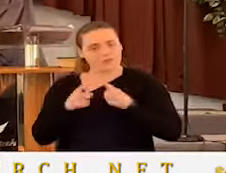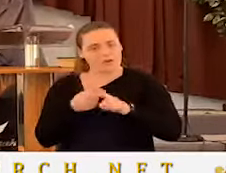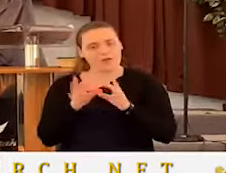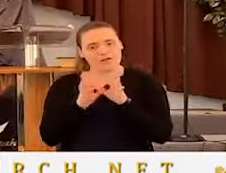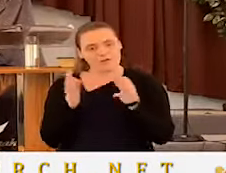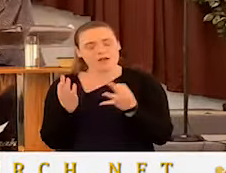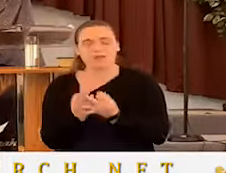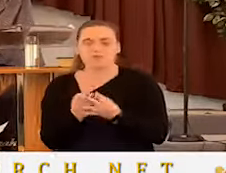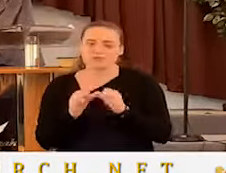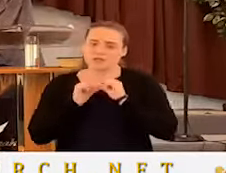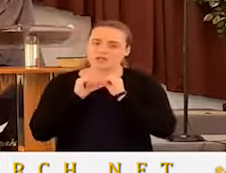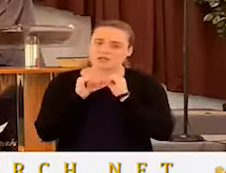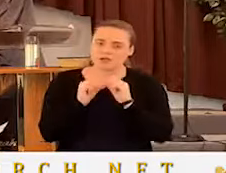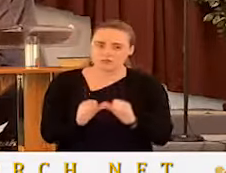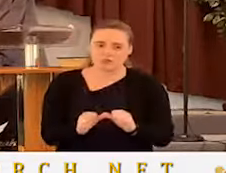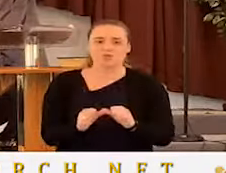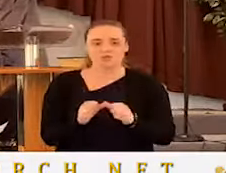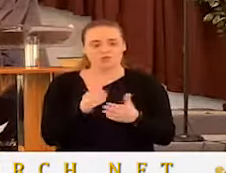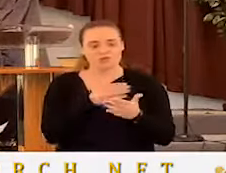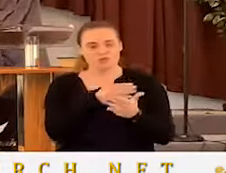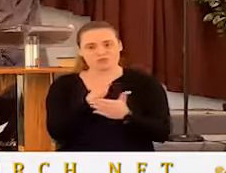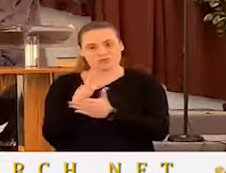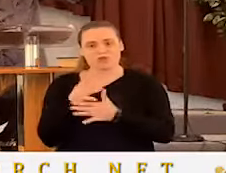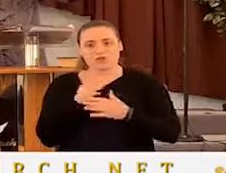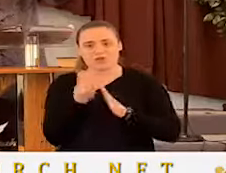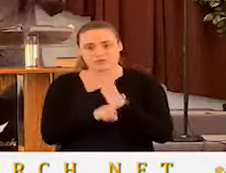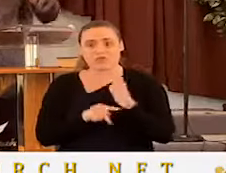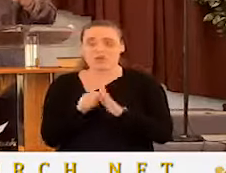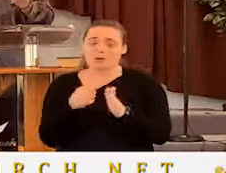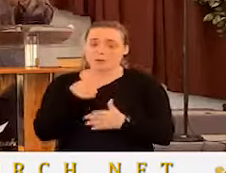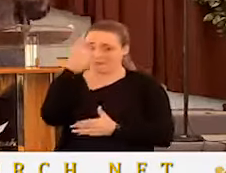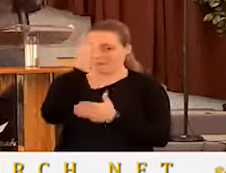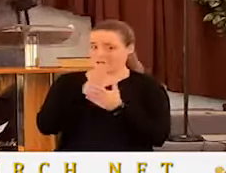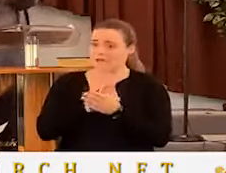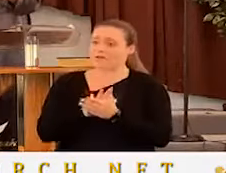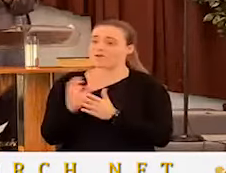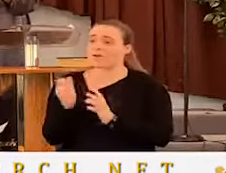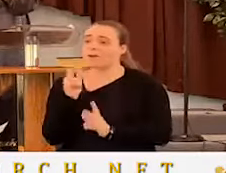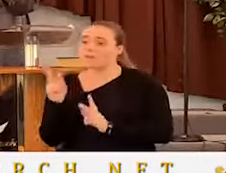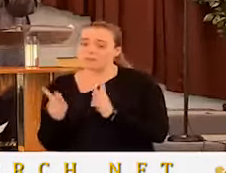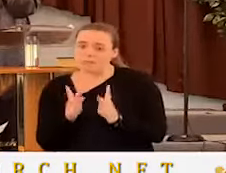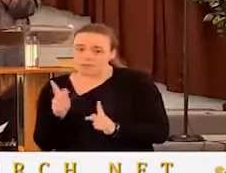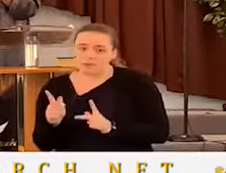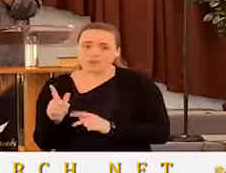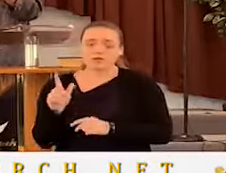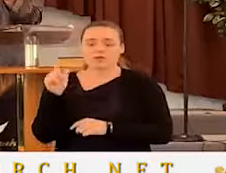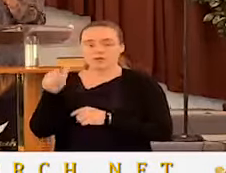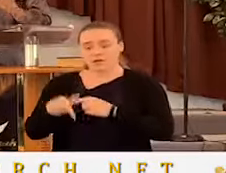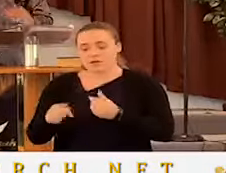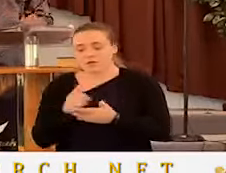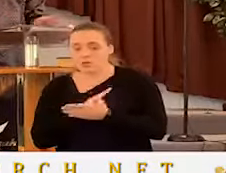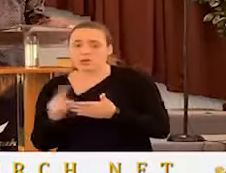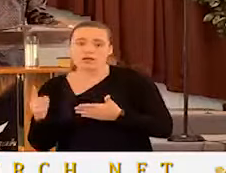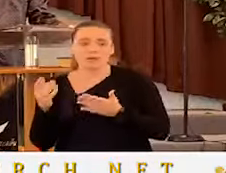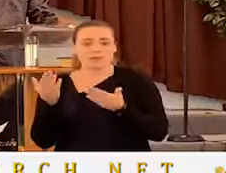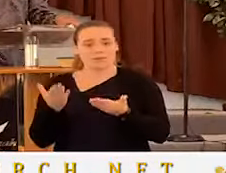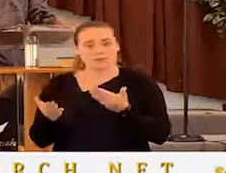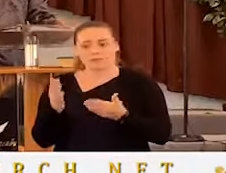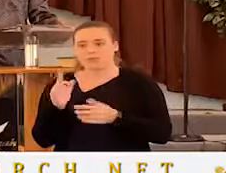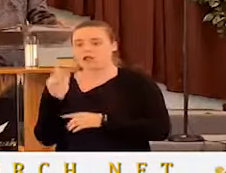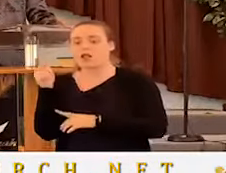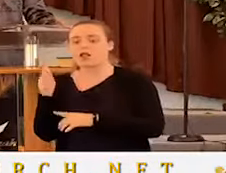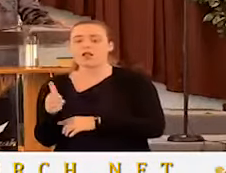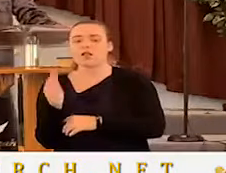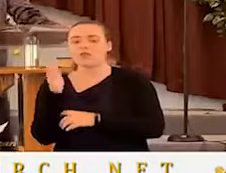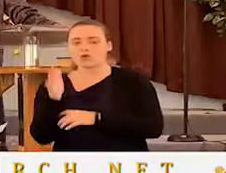keep sharing, I believe that others, even later tonight, tomorrow, all through the week, will be blessed by this word. And I pray that